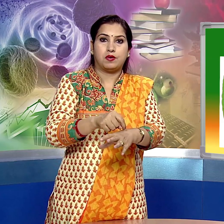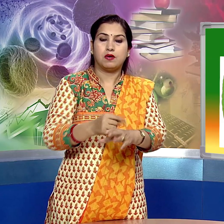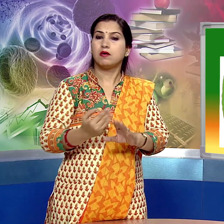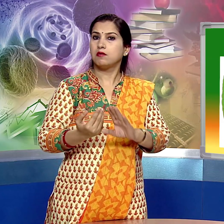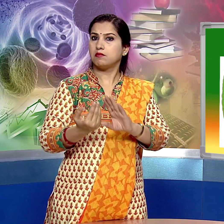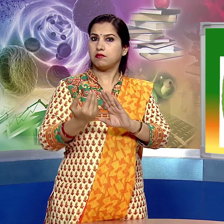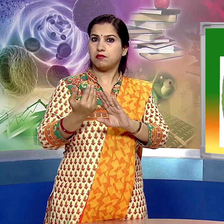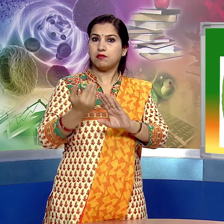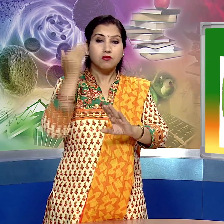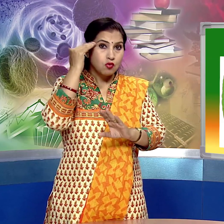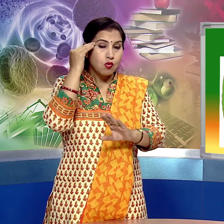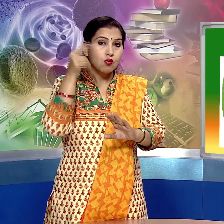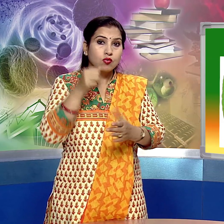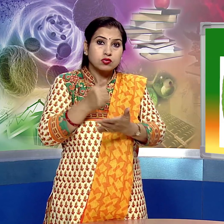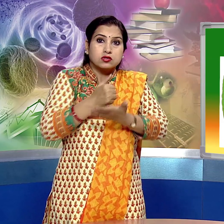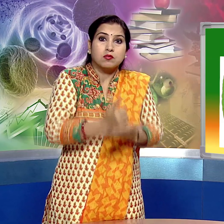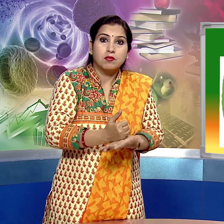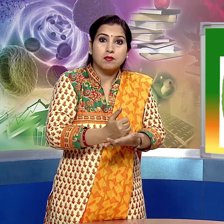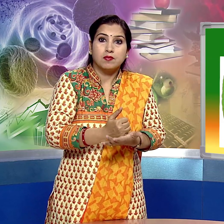Recently known to support bone health.